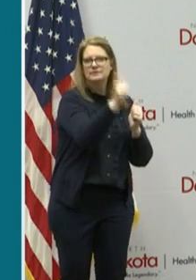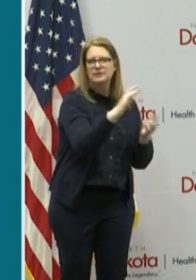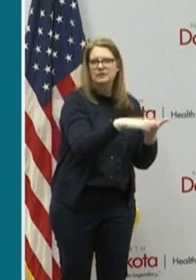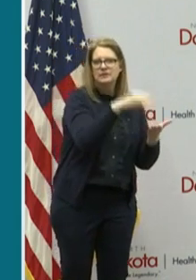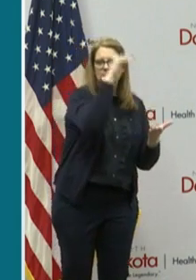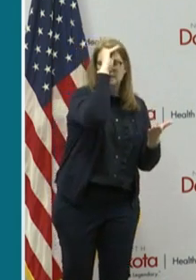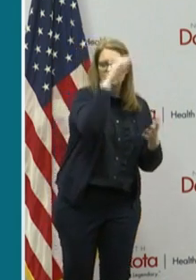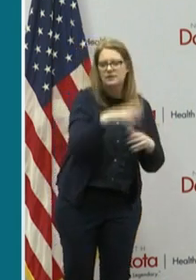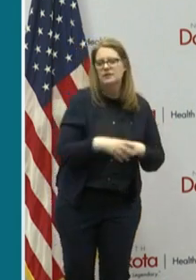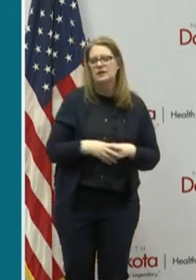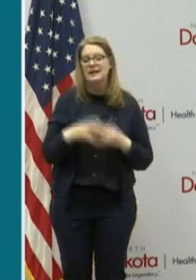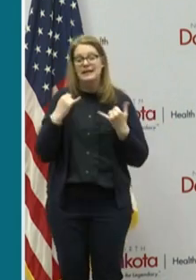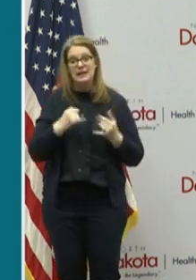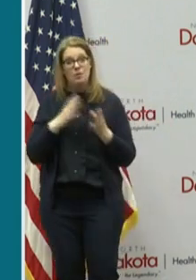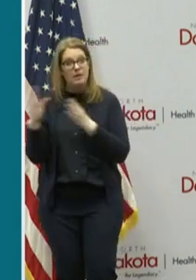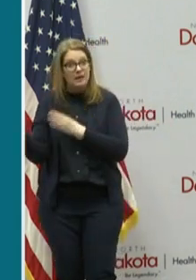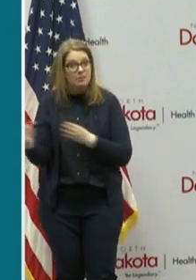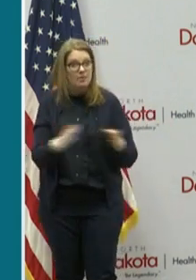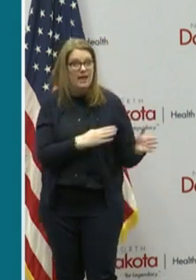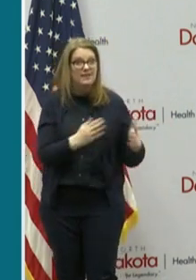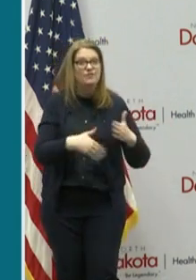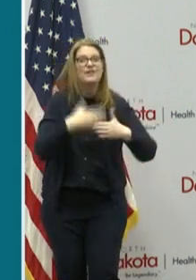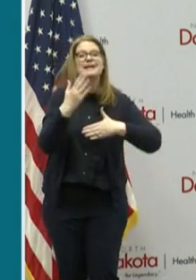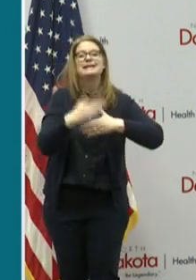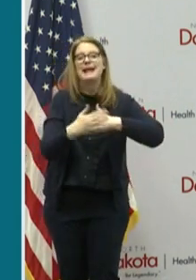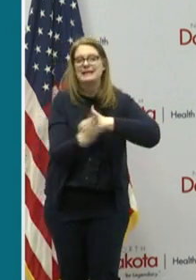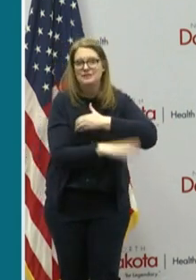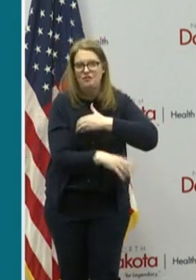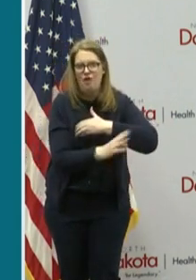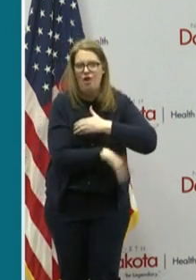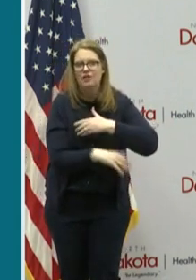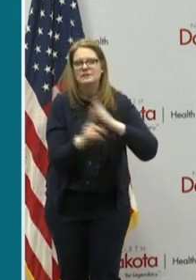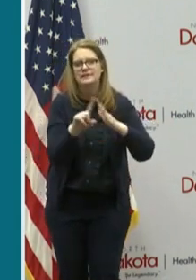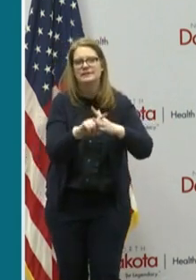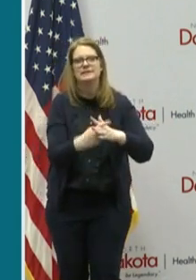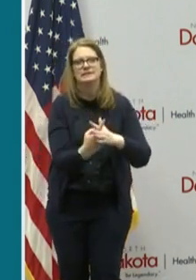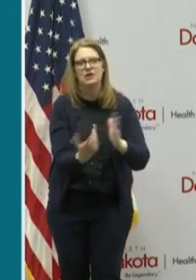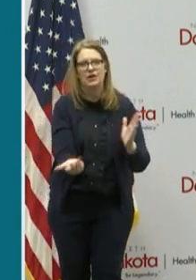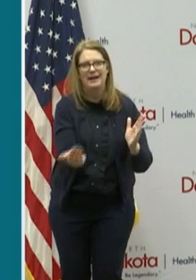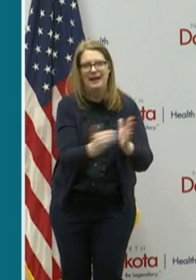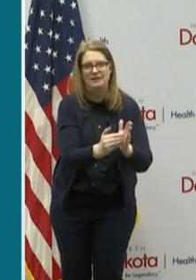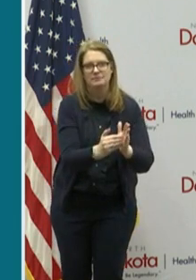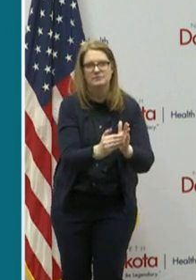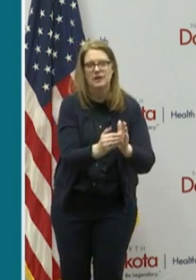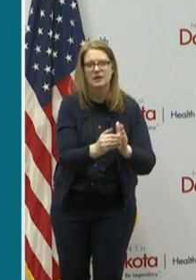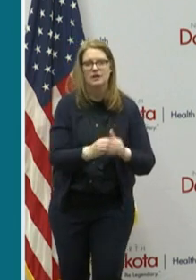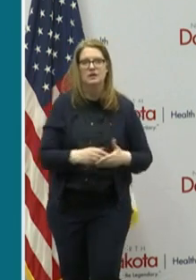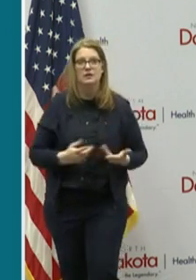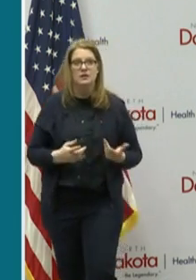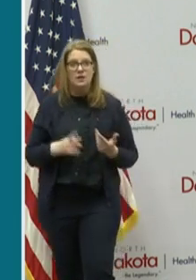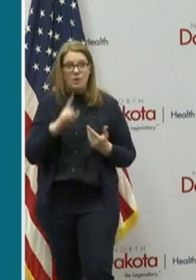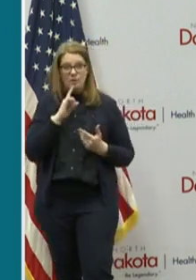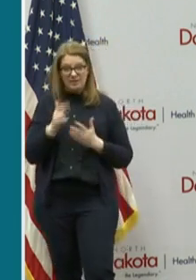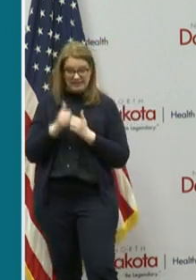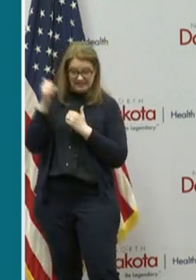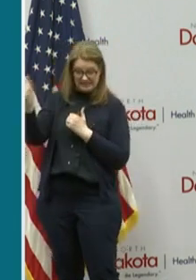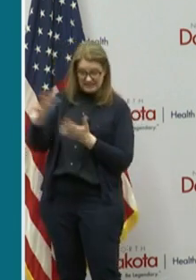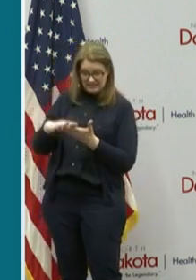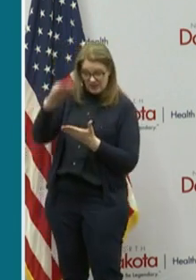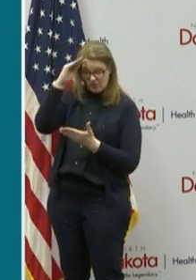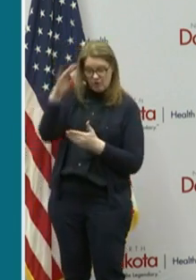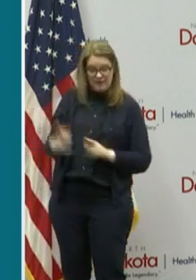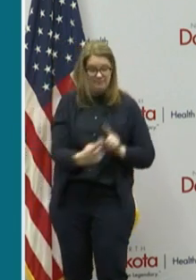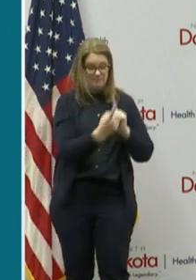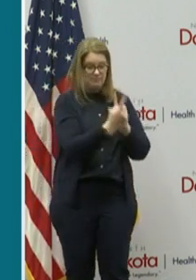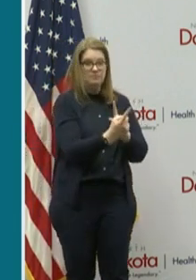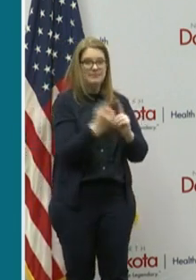resume in-person classroom instruction for next fall, because we know that there's no replacement for face-to-face learning between teachers and students,